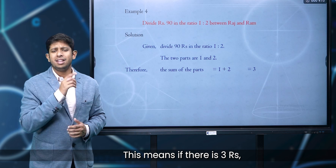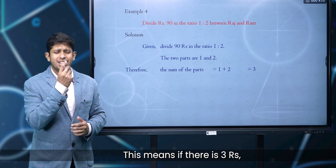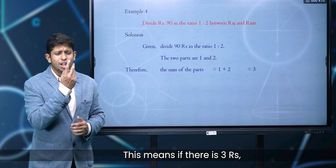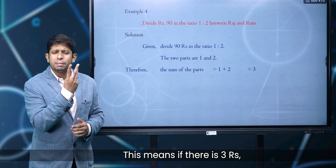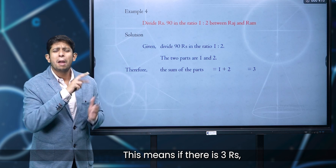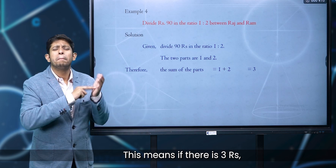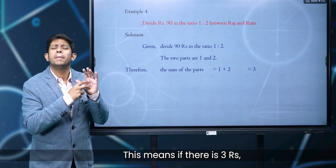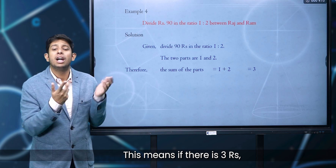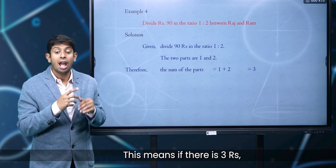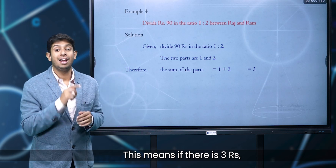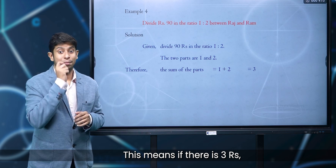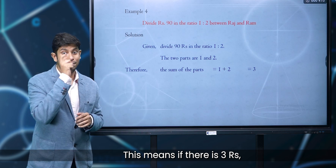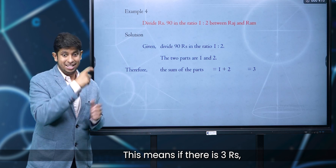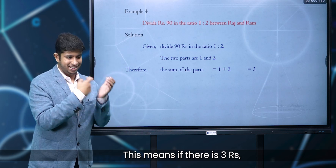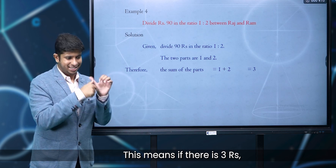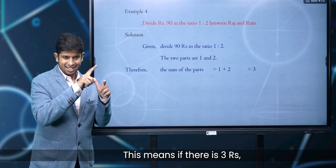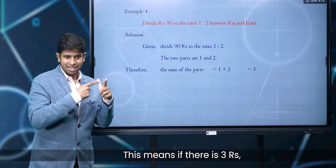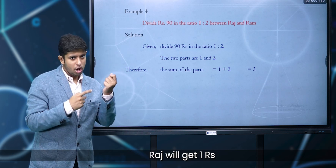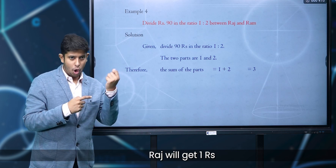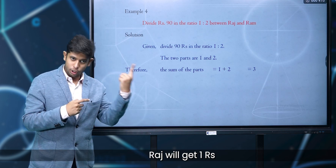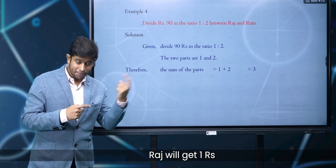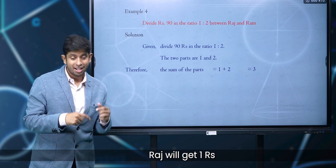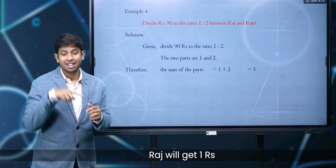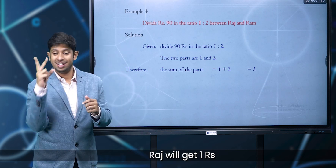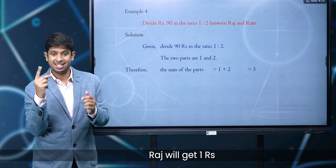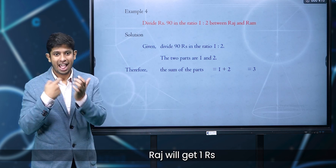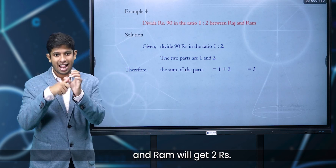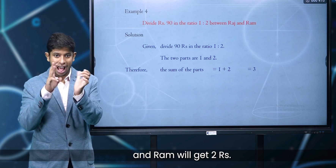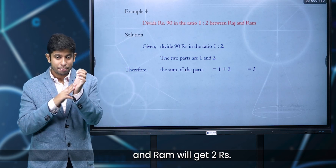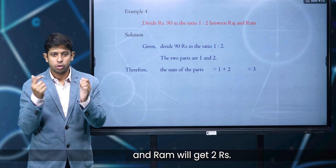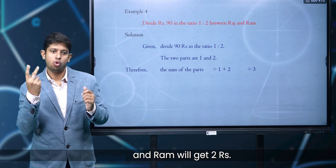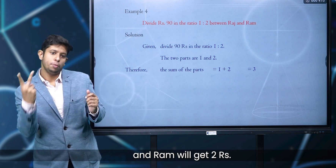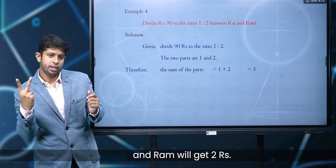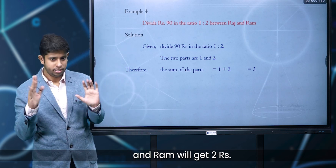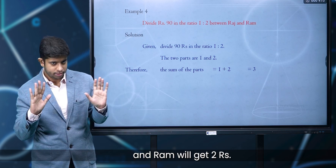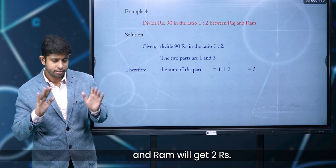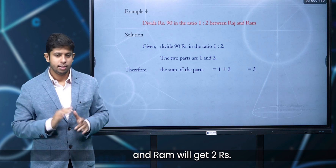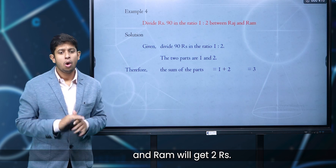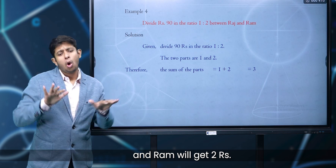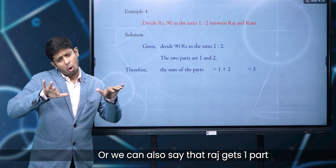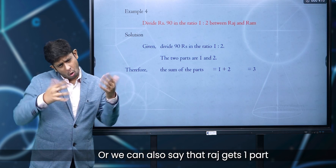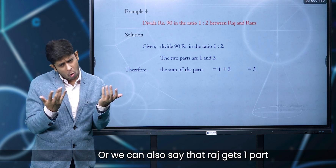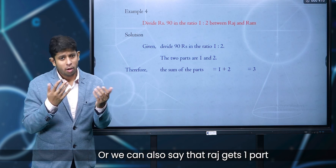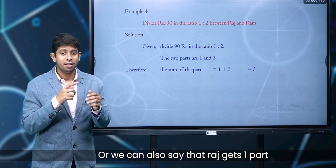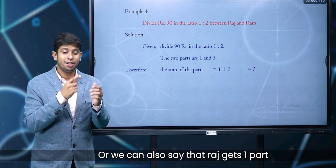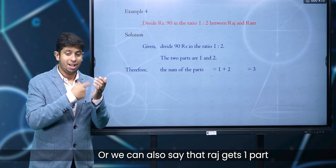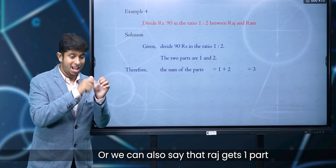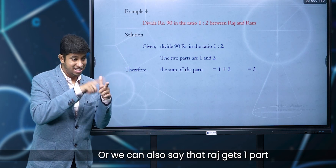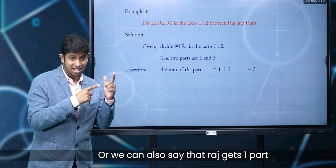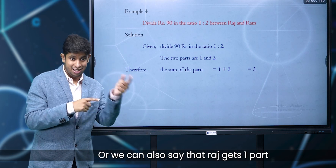This means if there is 3 rupees, Raj will get 1 rupees and Ram will get 2 rupees. Or we can also